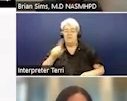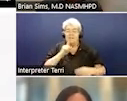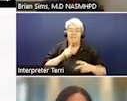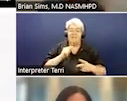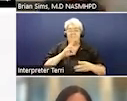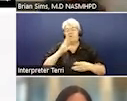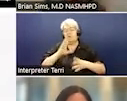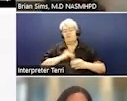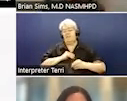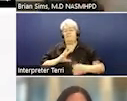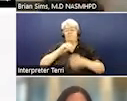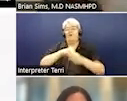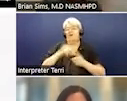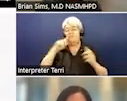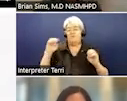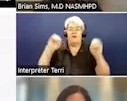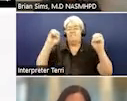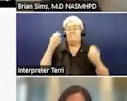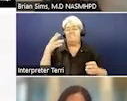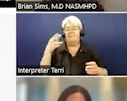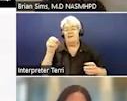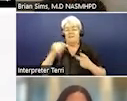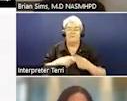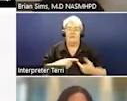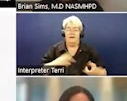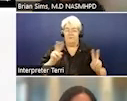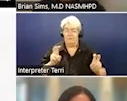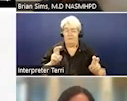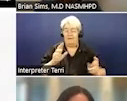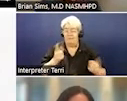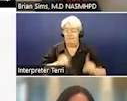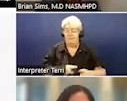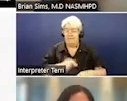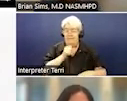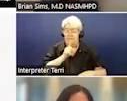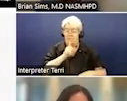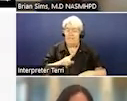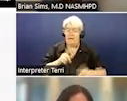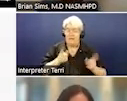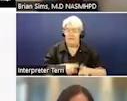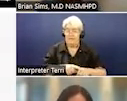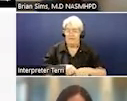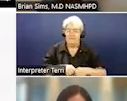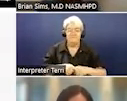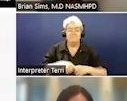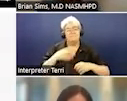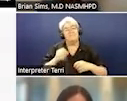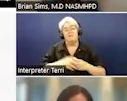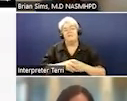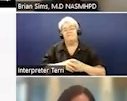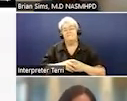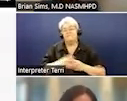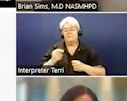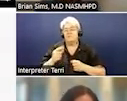the Crisis Hot Seat. I mean, agreed. I don't know. With I think I'm going to need some